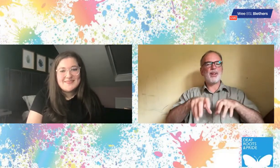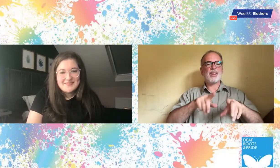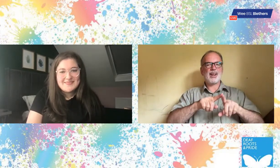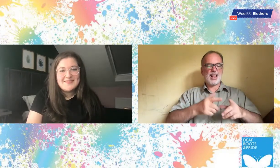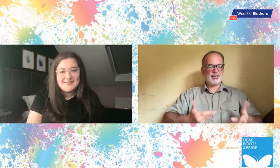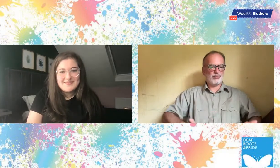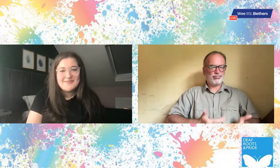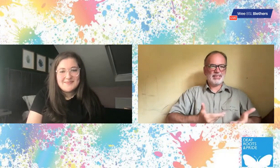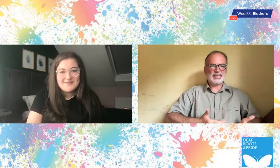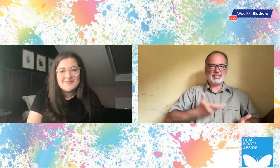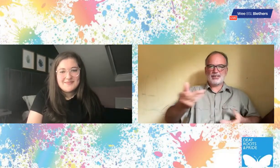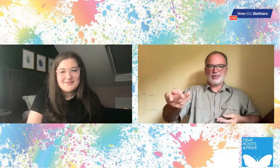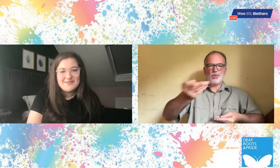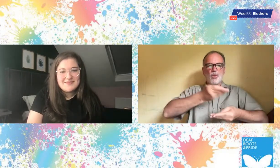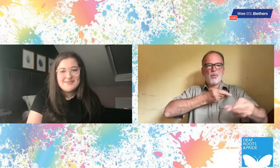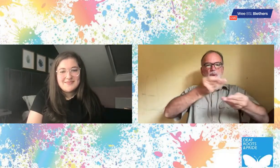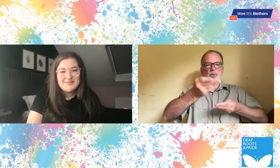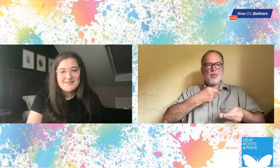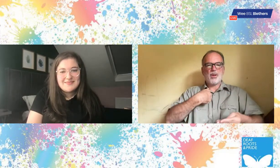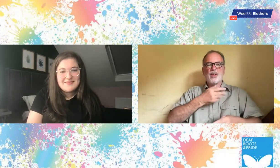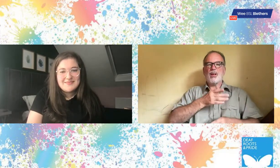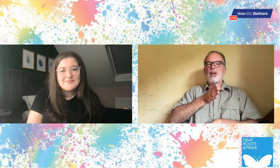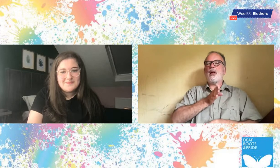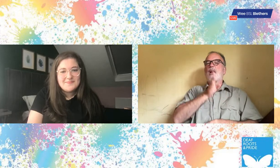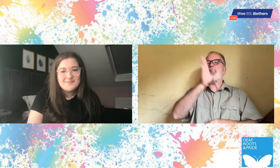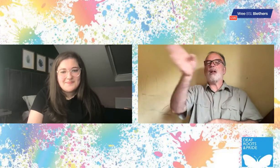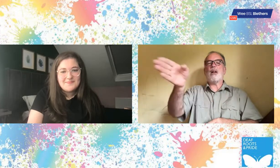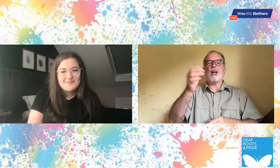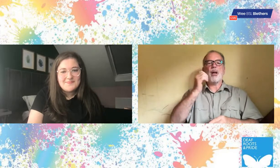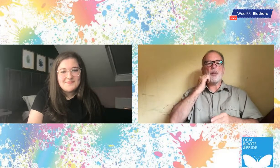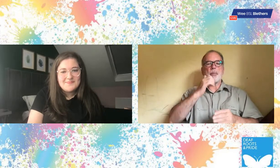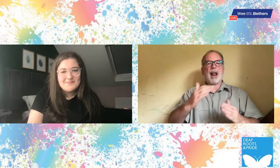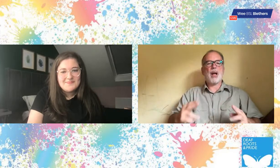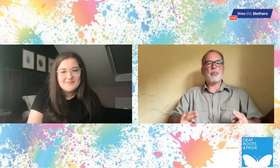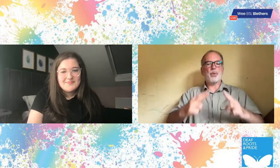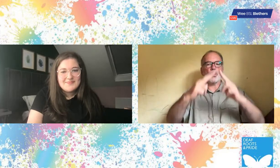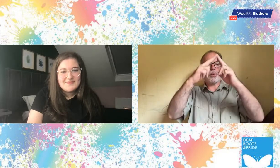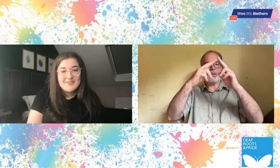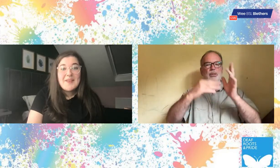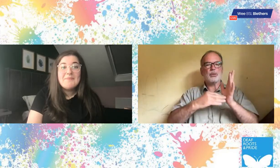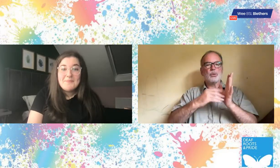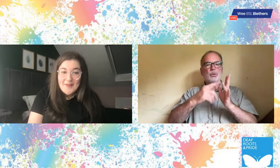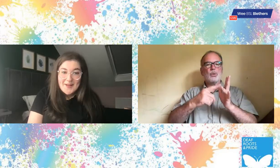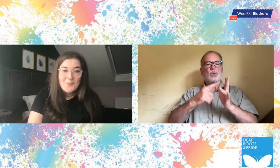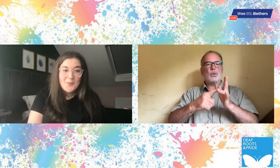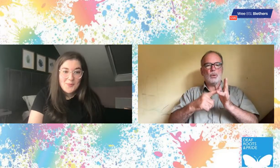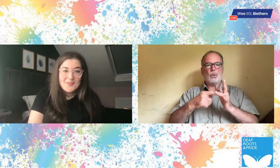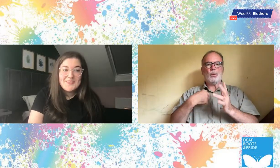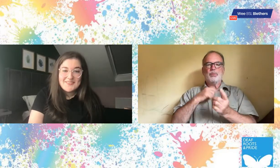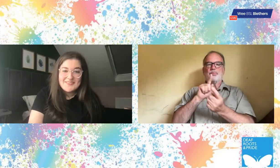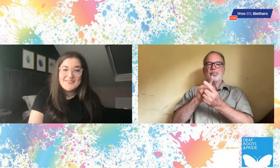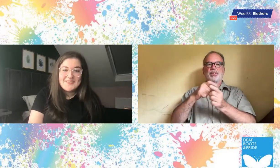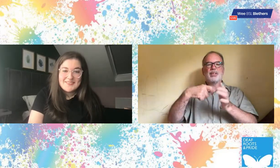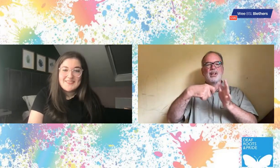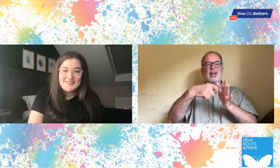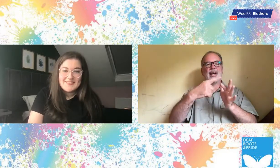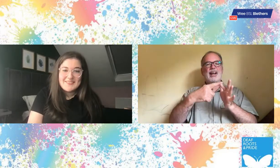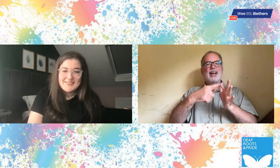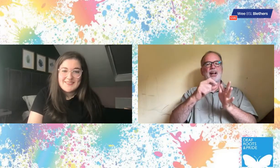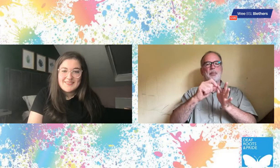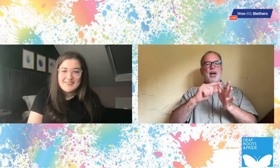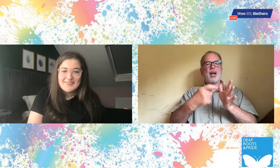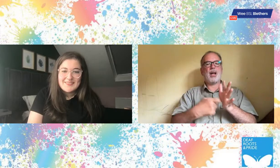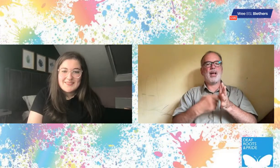of zoos, and they do lots of exchanges, zoos, they do breeding programs and whatever. And I went to Blackpool